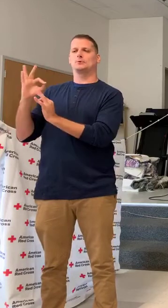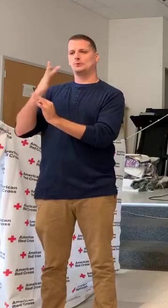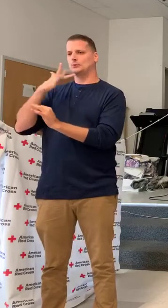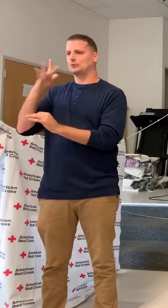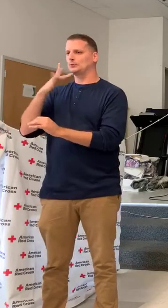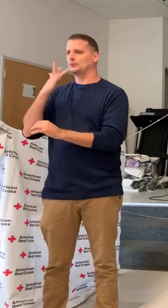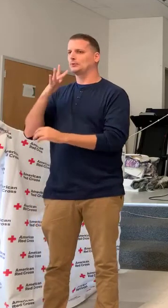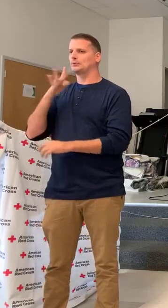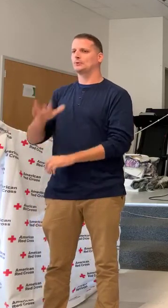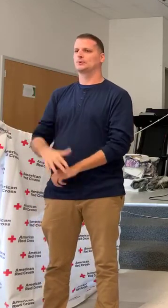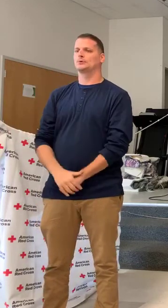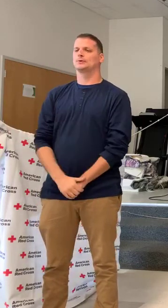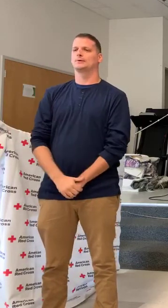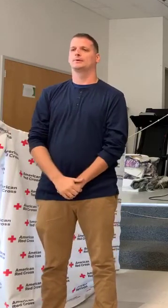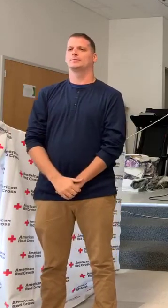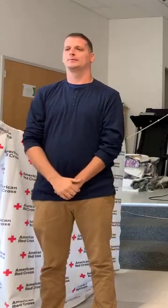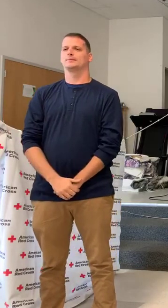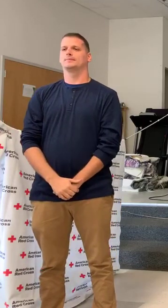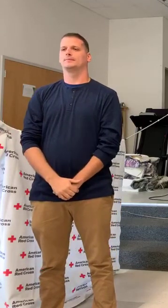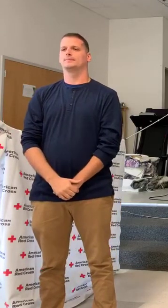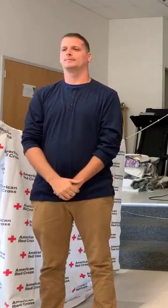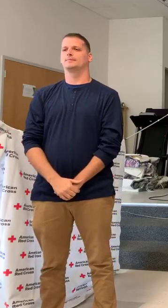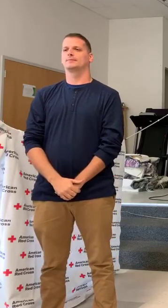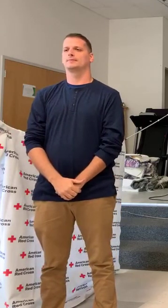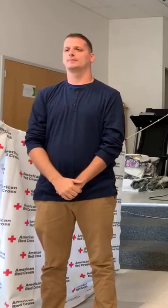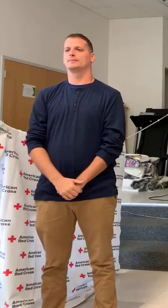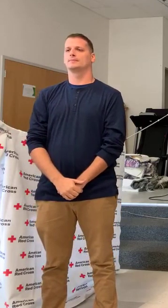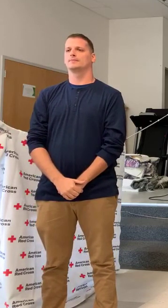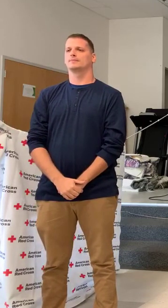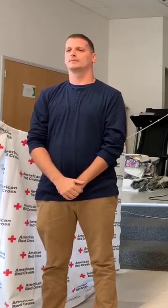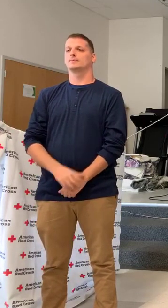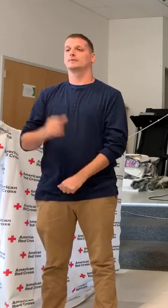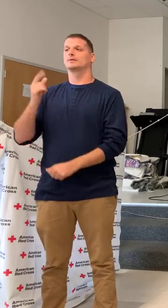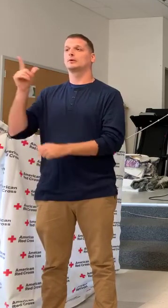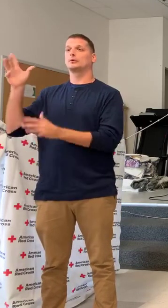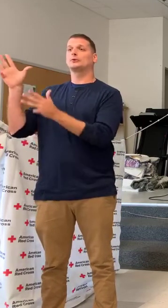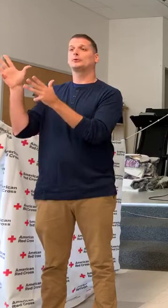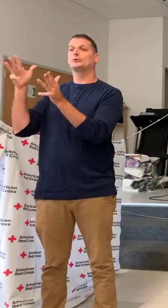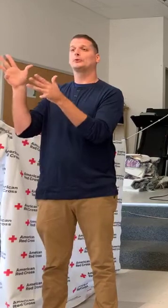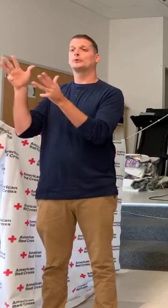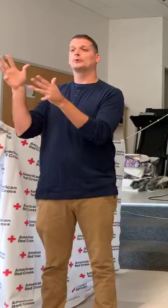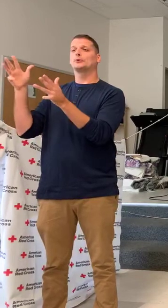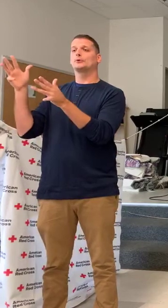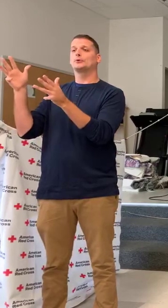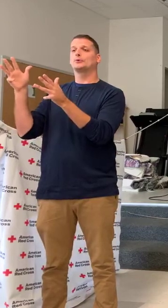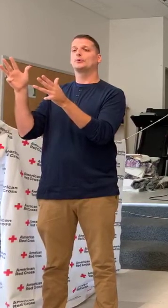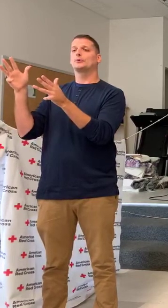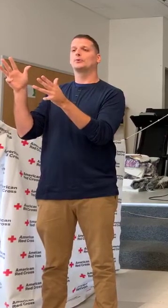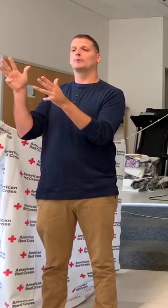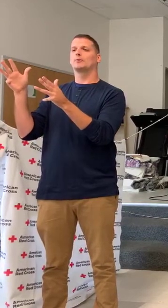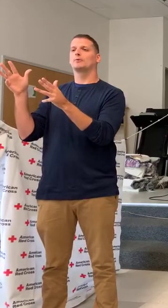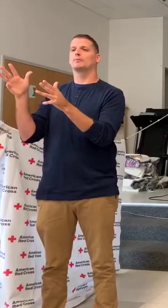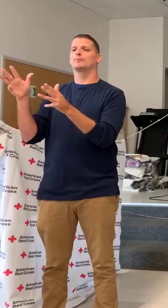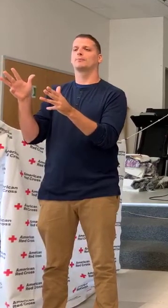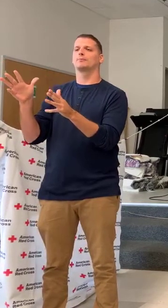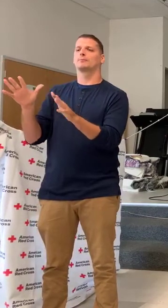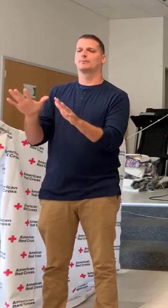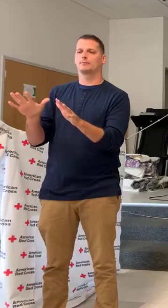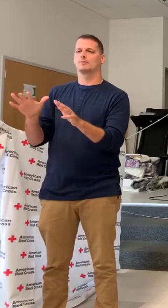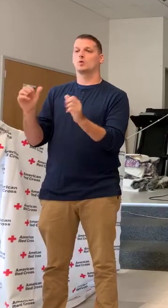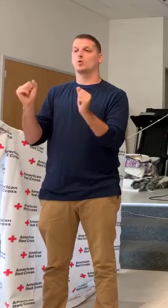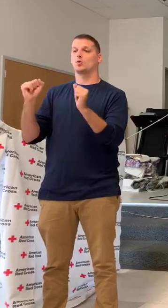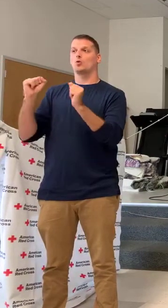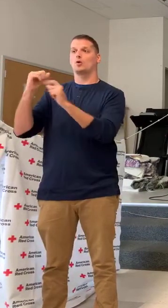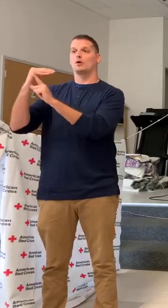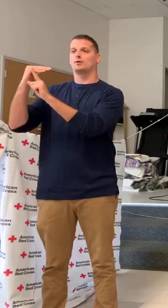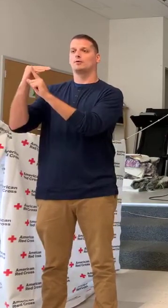with air likes to settle. The atmosphere likes to settle like oil and water. We had the coldest air settle in the valley, and that protected us